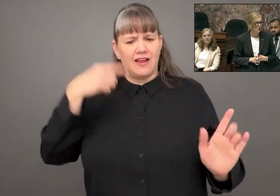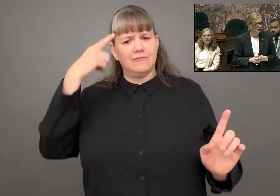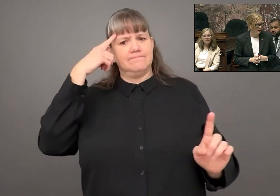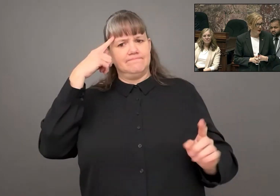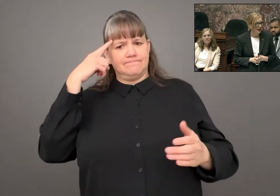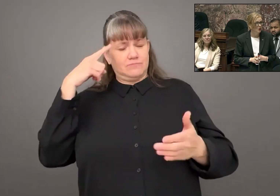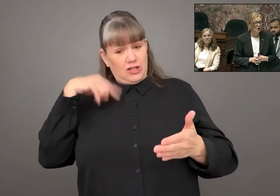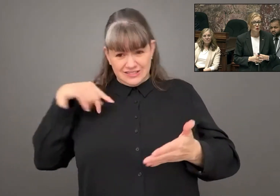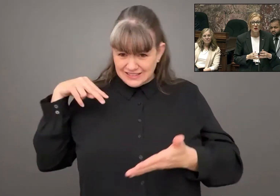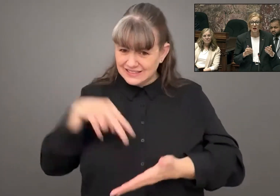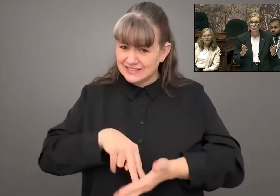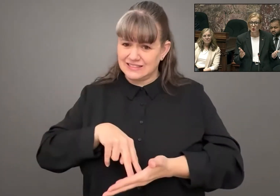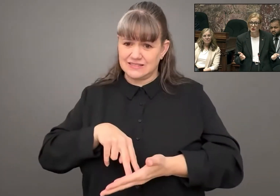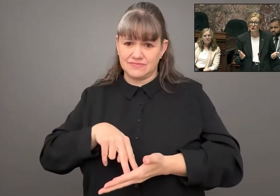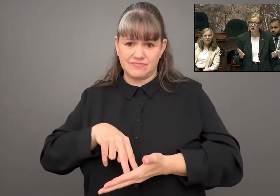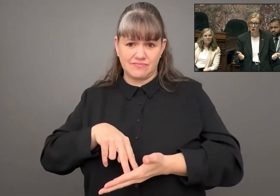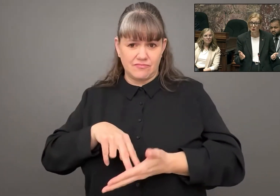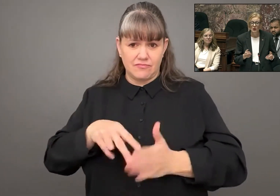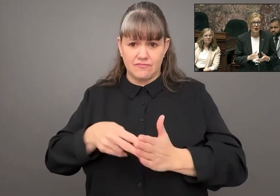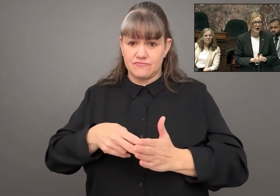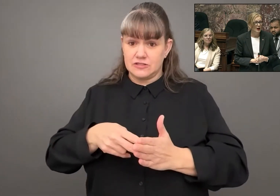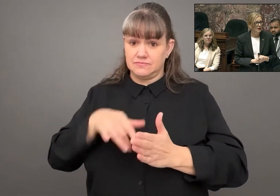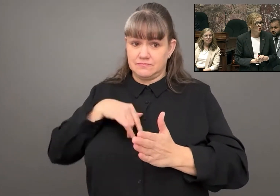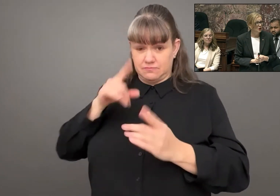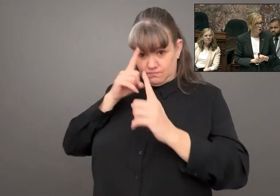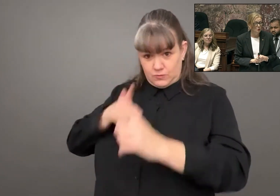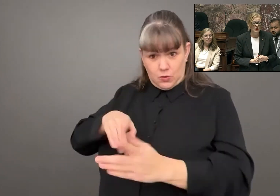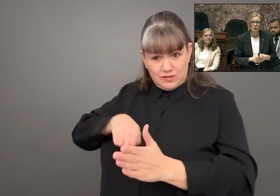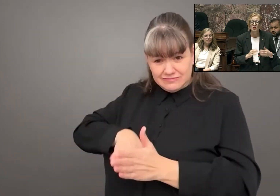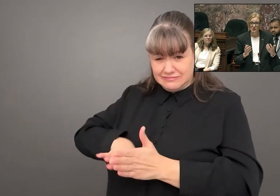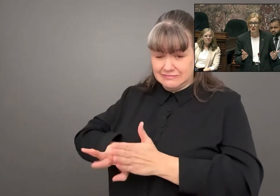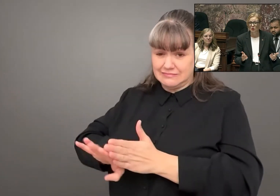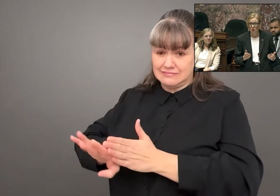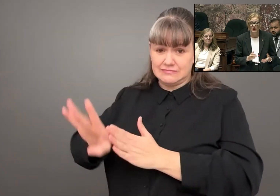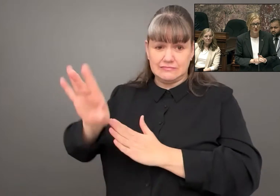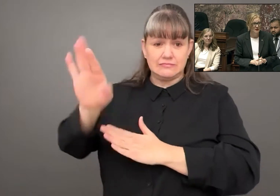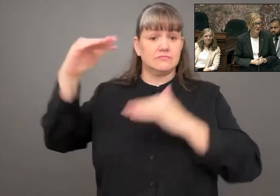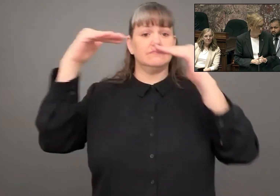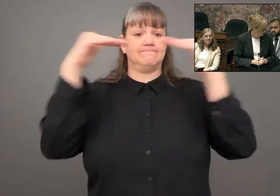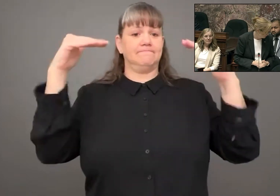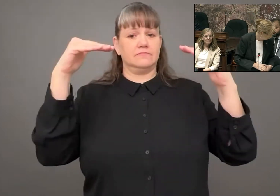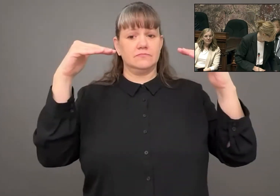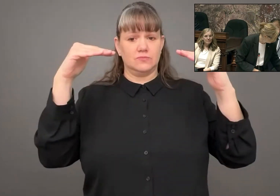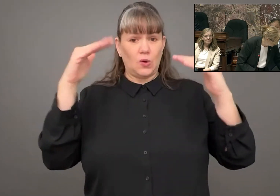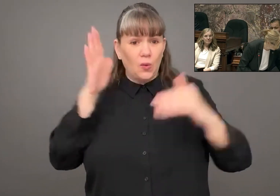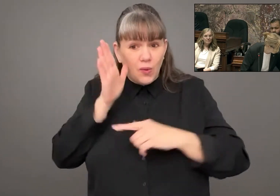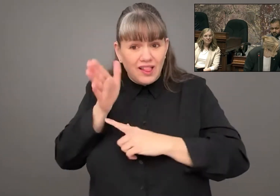work is going on now. We'll have more to show Q1, which is the normal way of things.